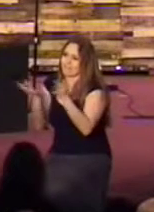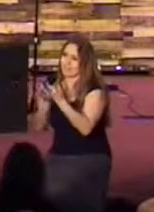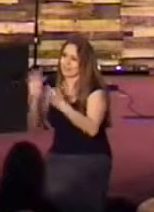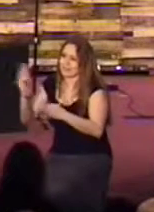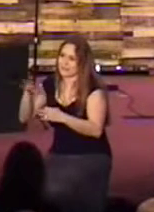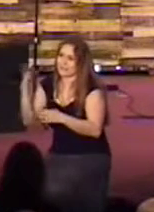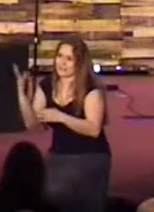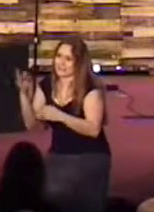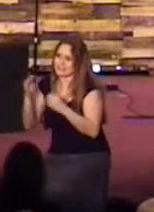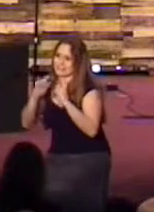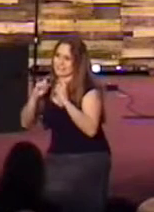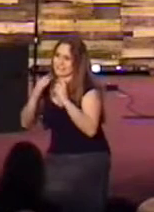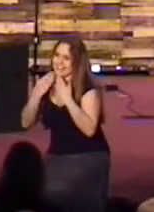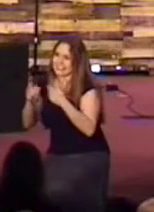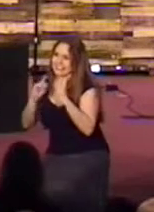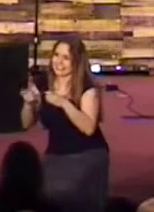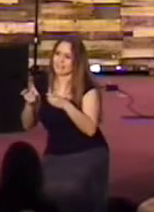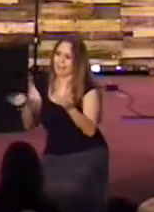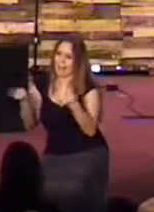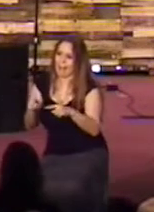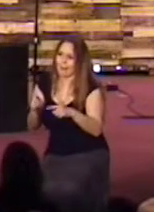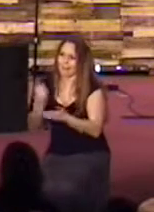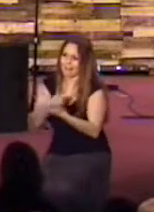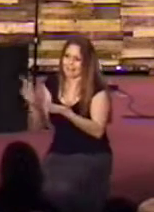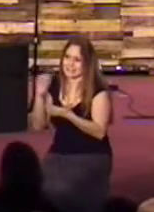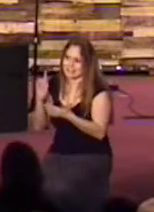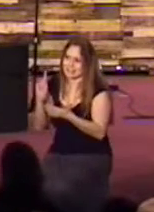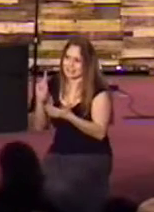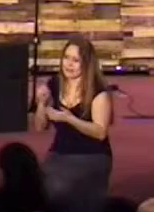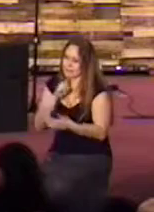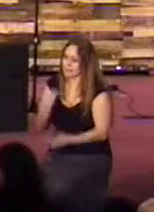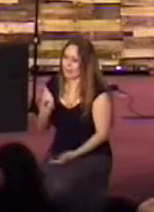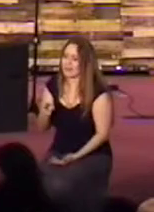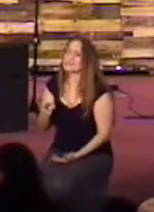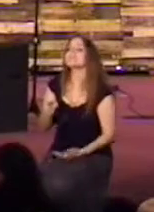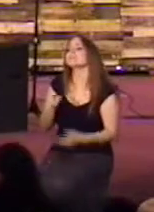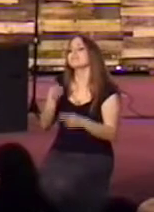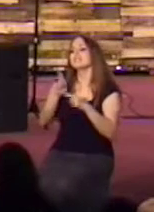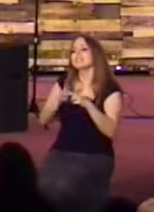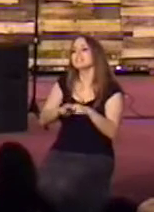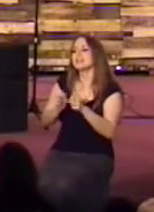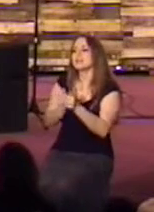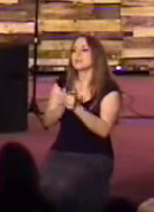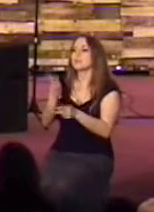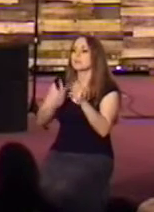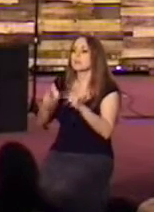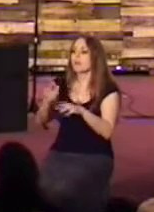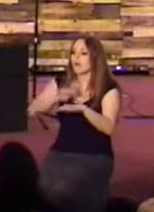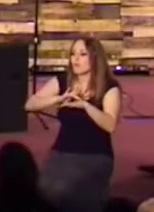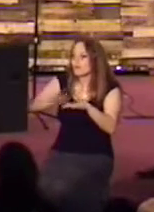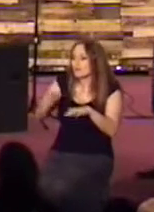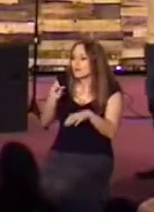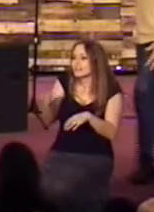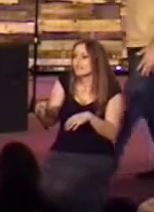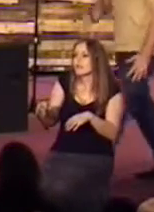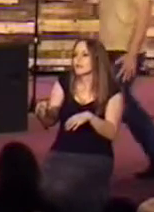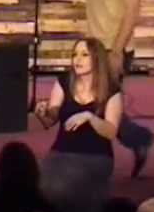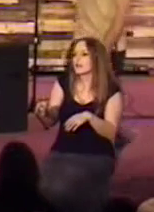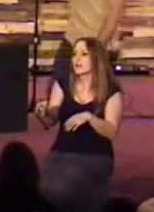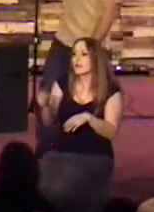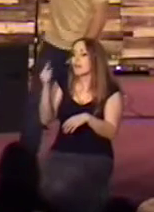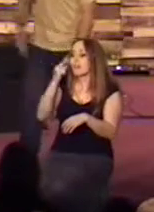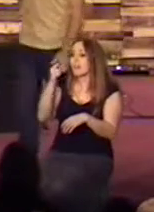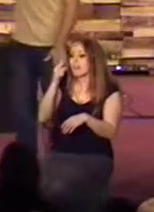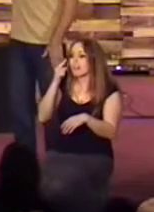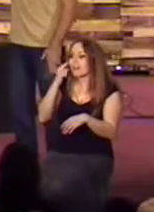week. I guarantee it. You've sat with someone who has said something rude to you, and your immediate thought is, "I just want to eat, get